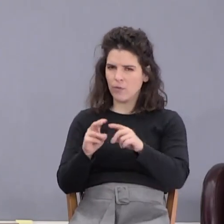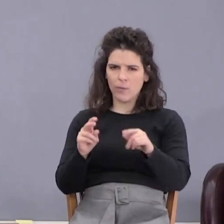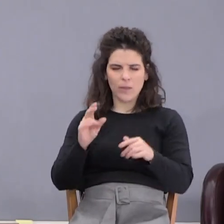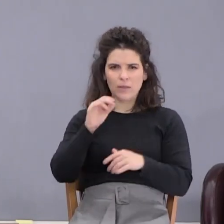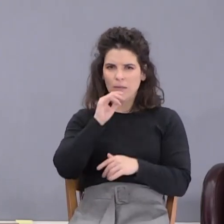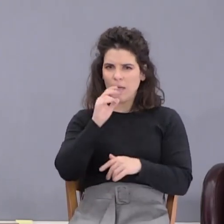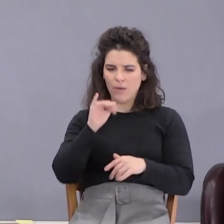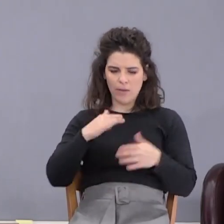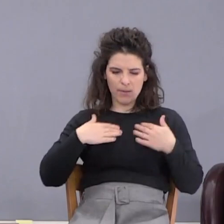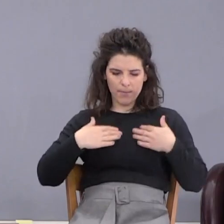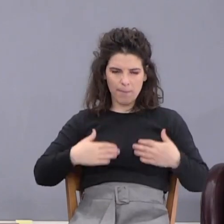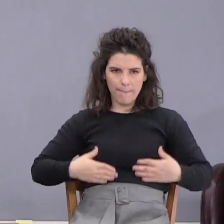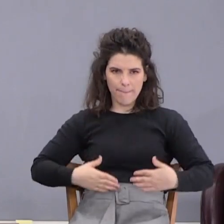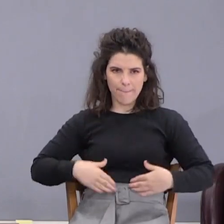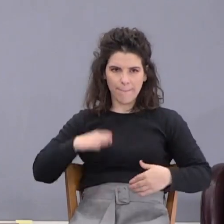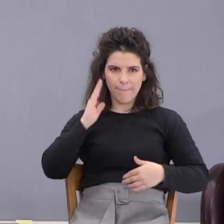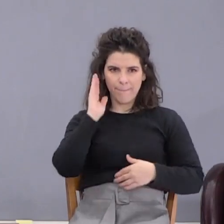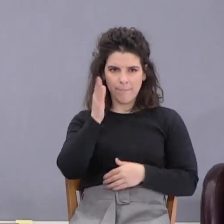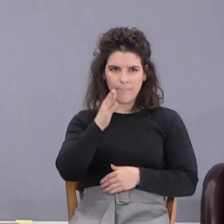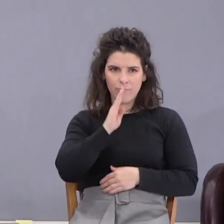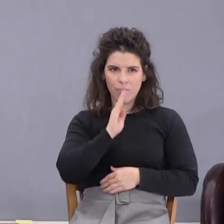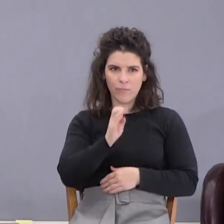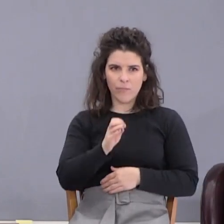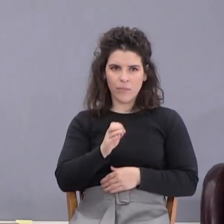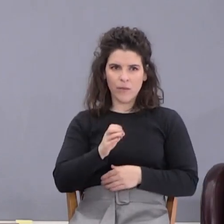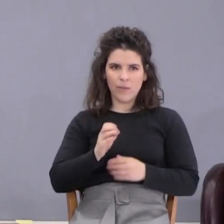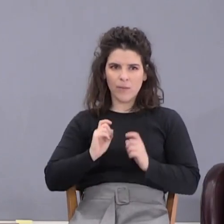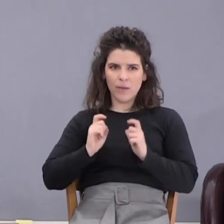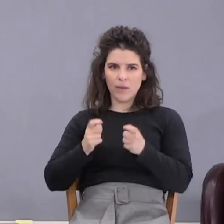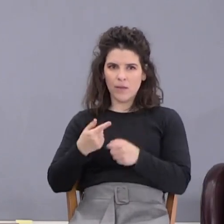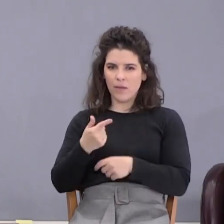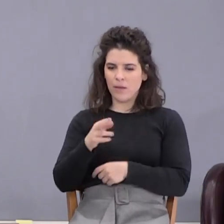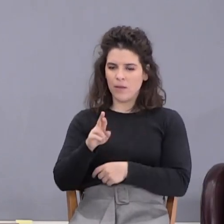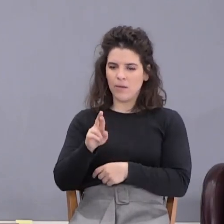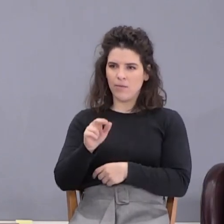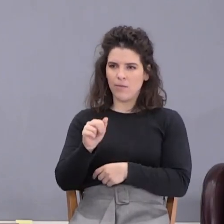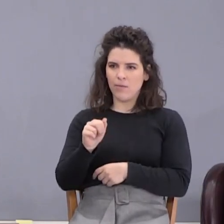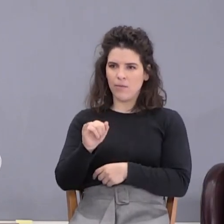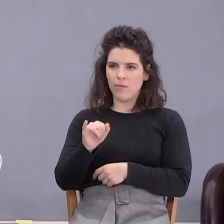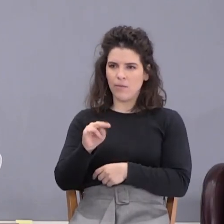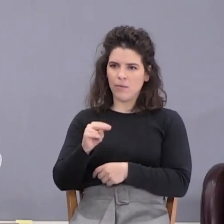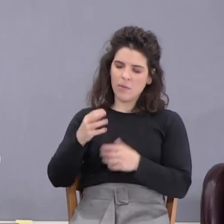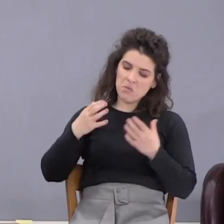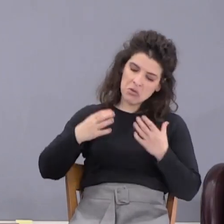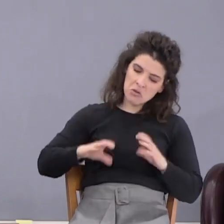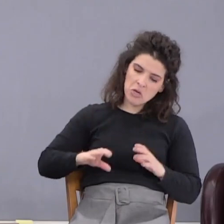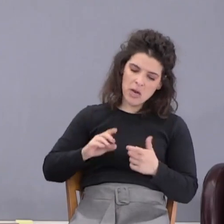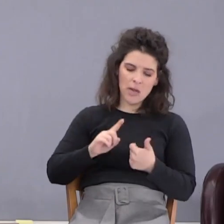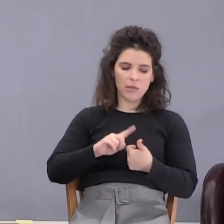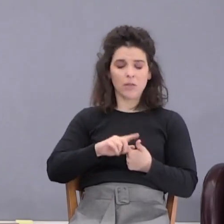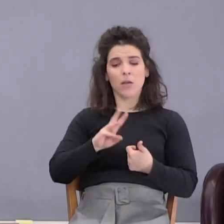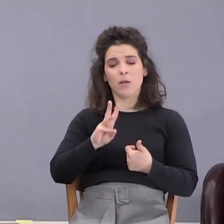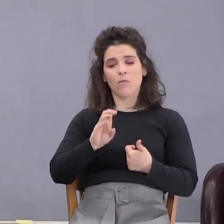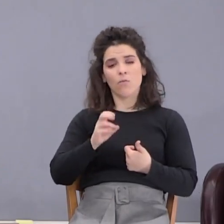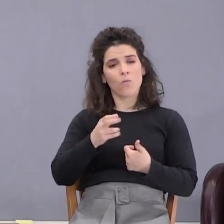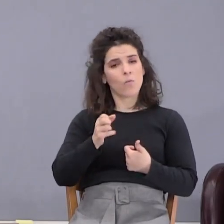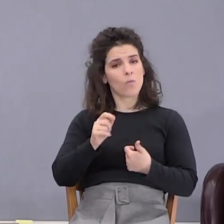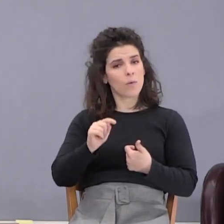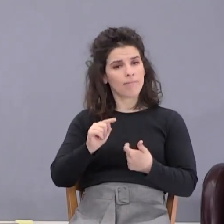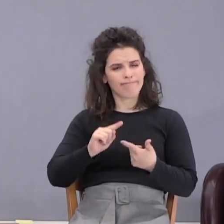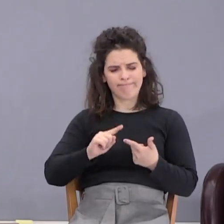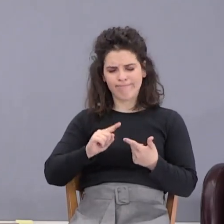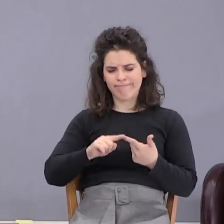not that body that shall be, but bare grain. It may chance of wheat or of some other grain. So